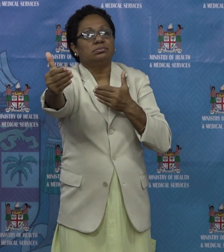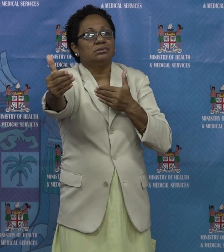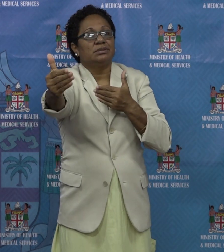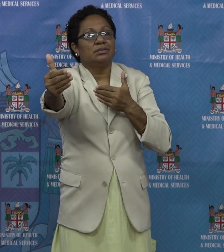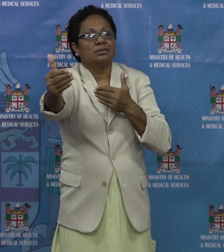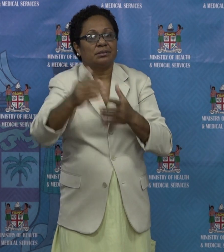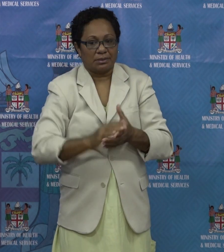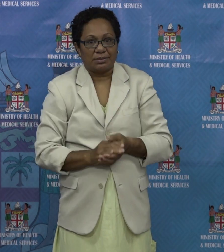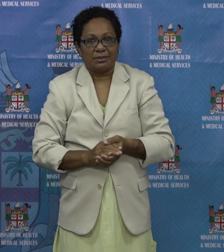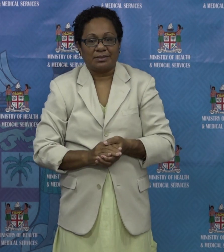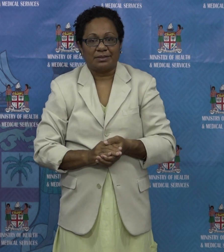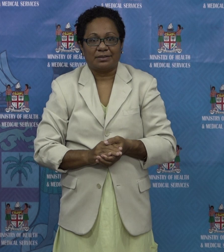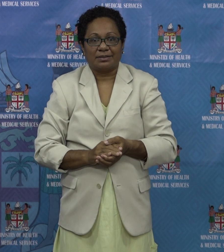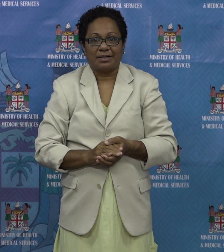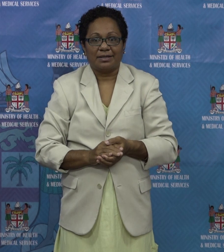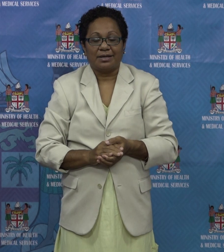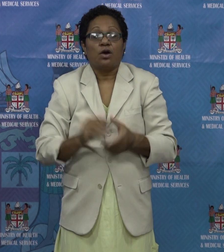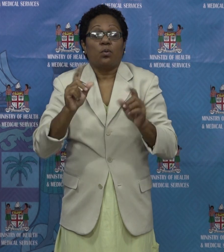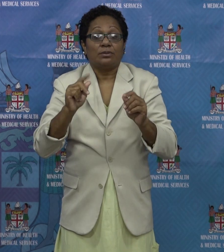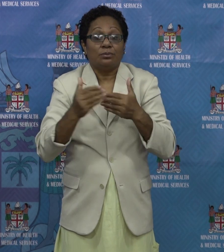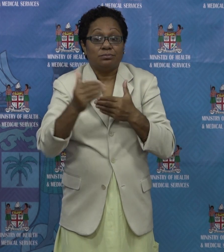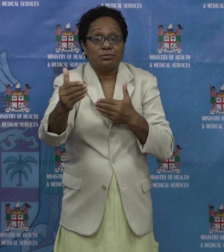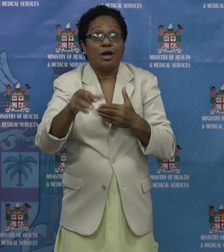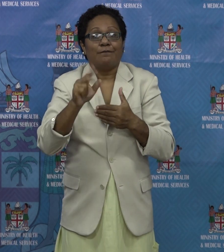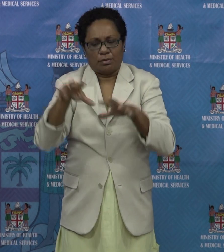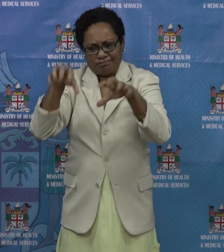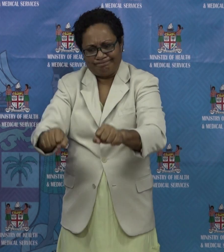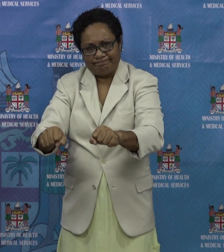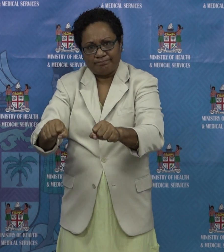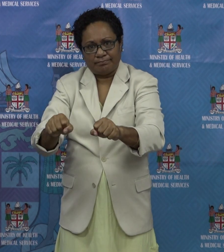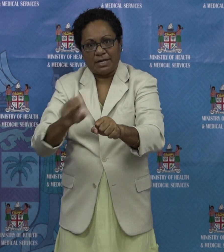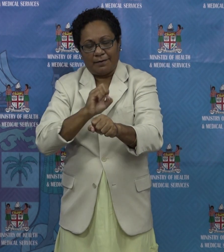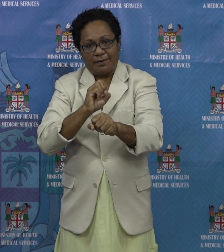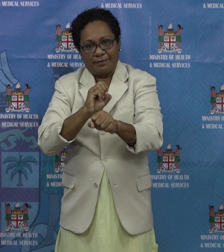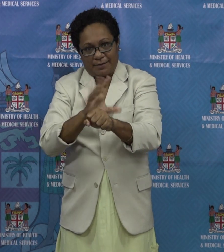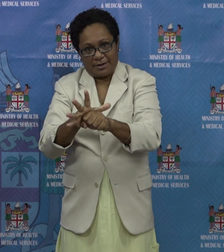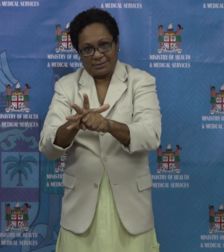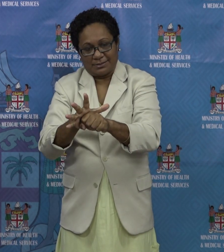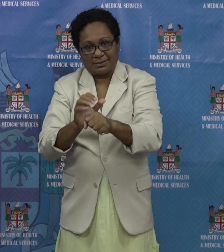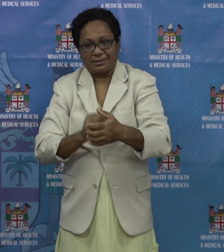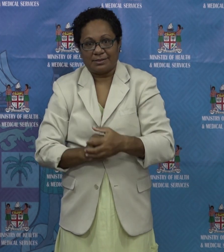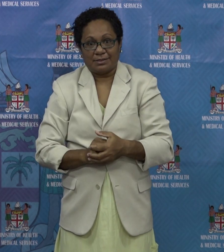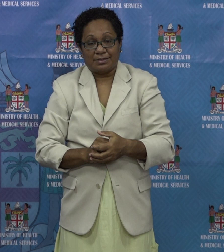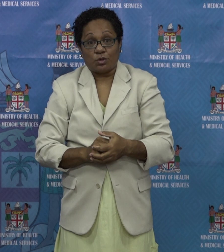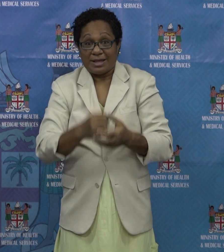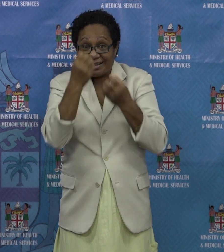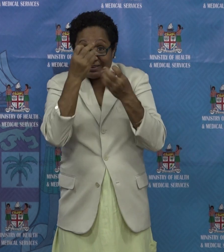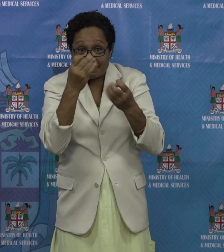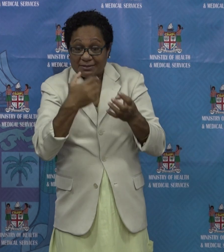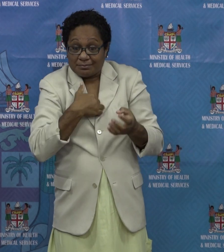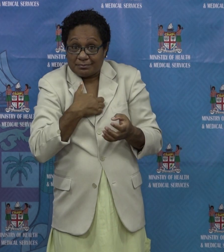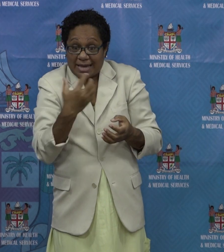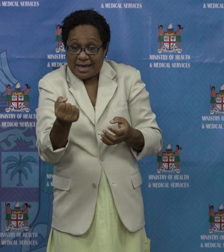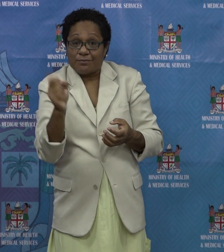required to actually stamp out the virus. The only information that I've got for sure is that we